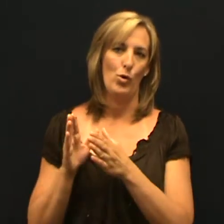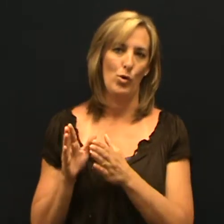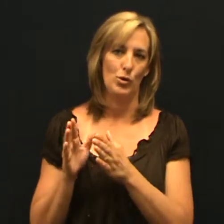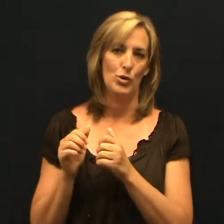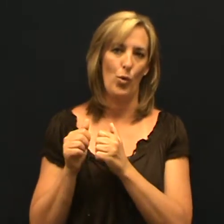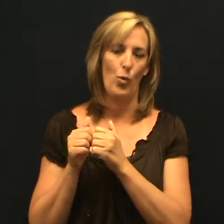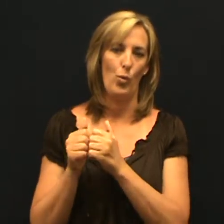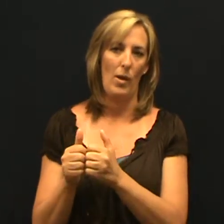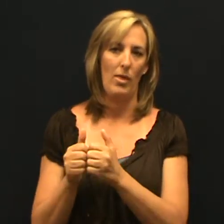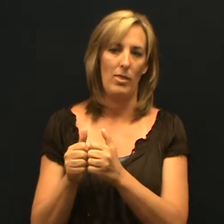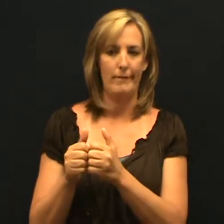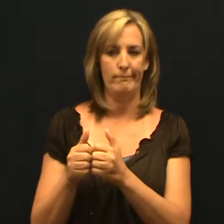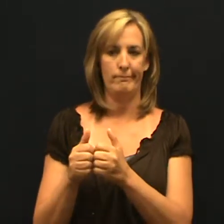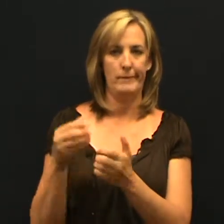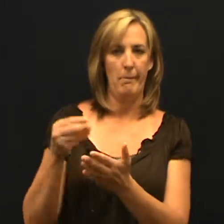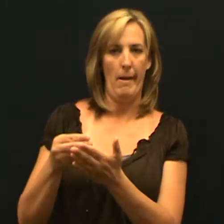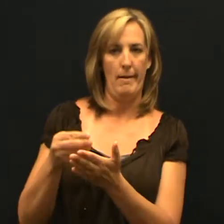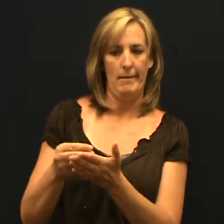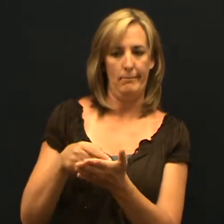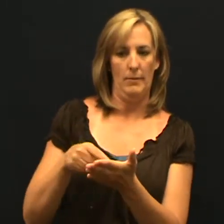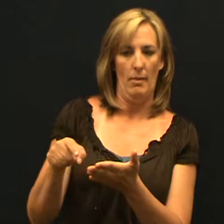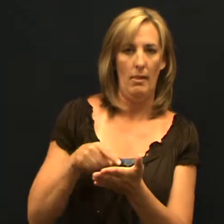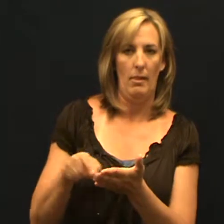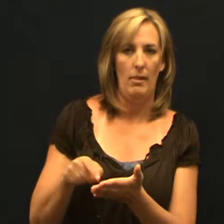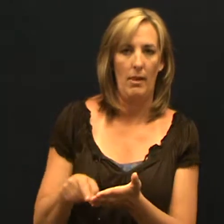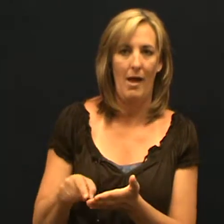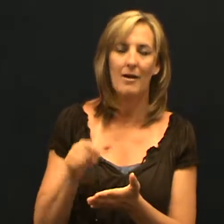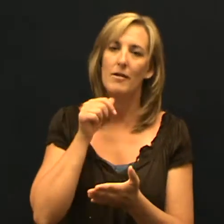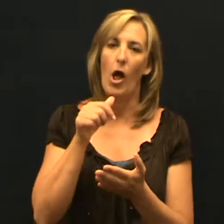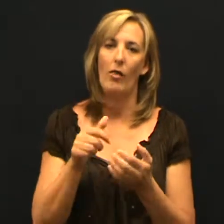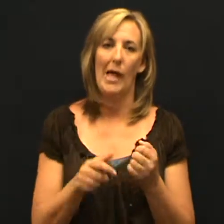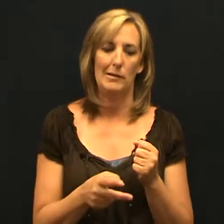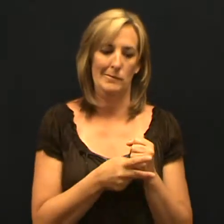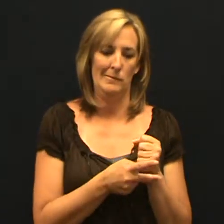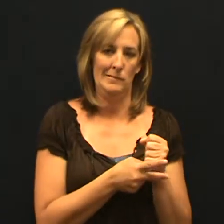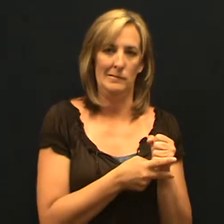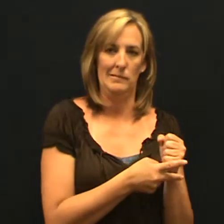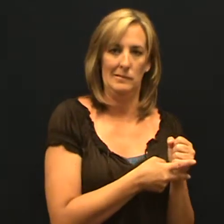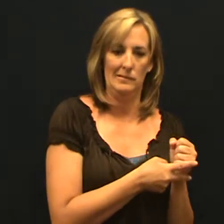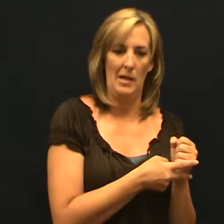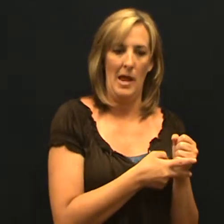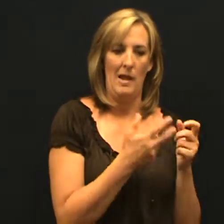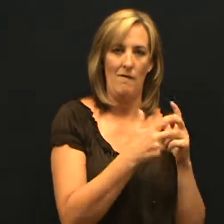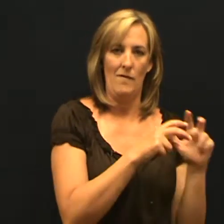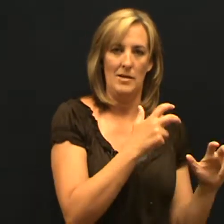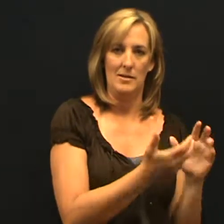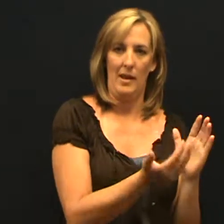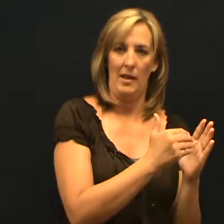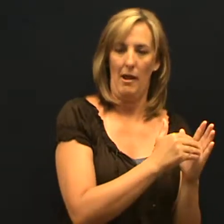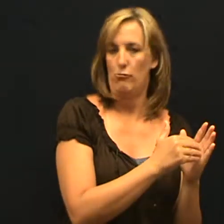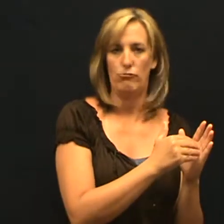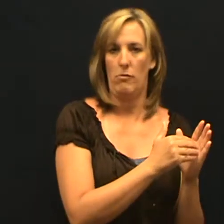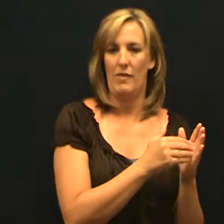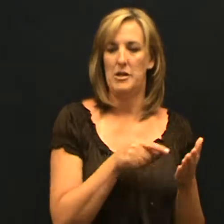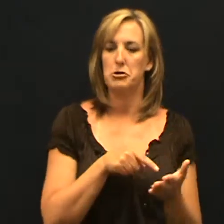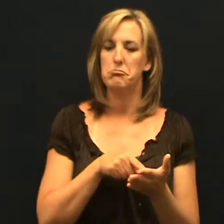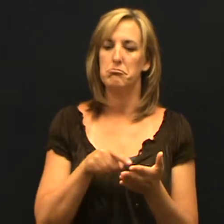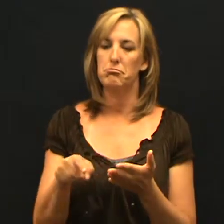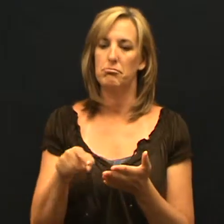of dividends, rather than keeping all of the money to continue to reinvest it in the company. Once the board of directors